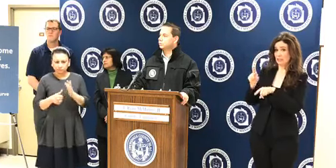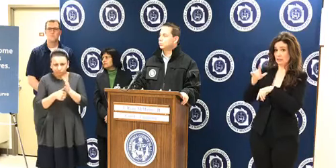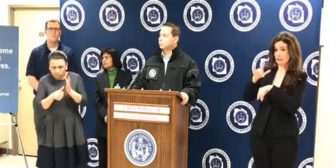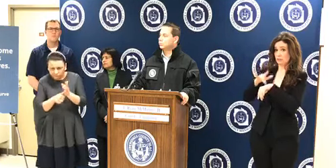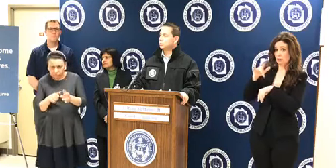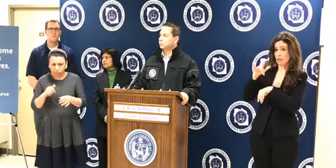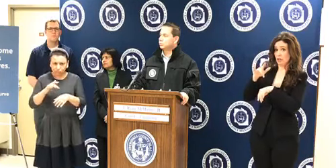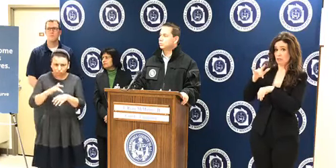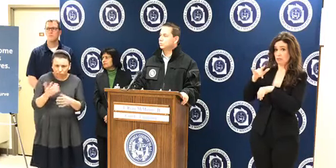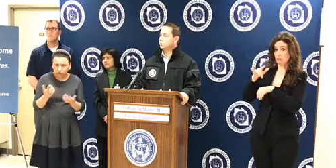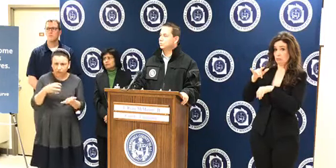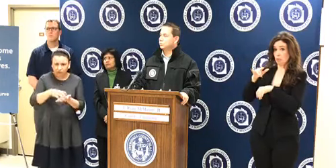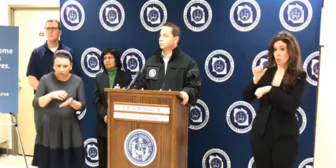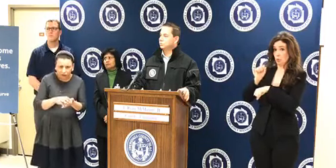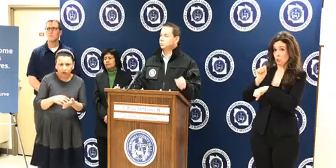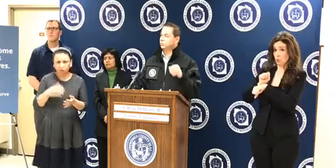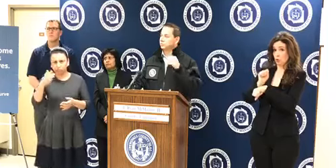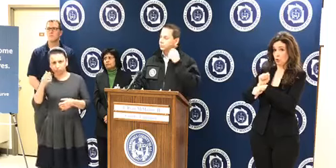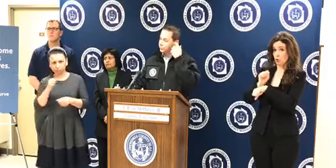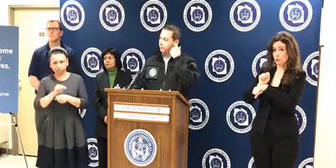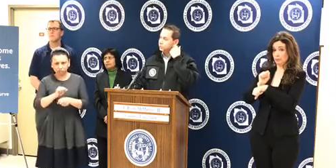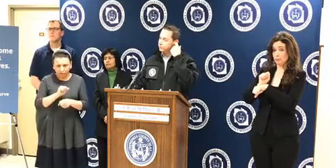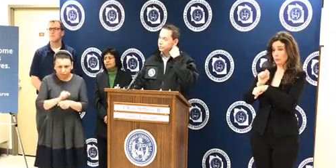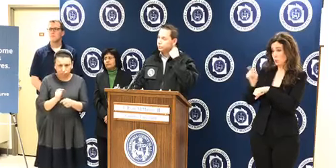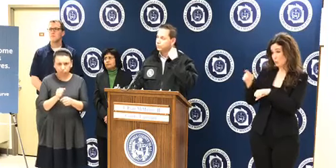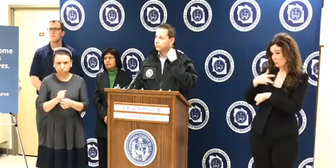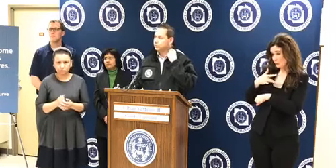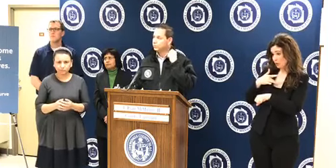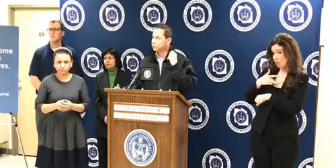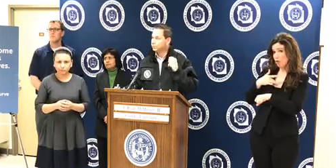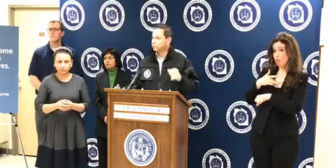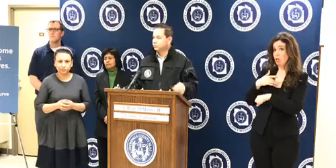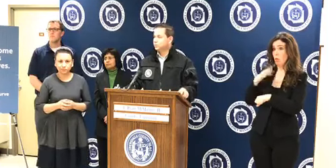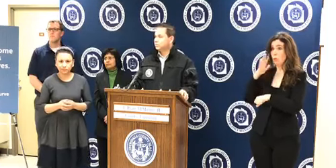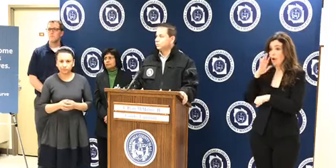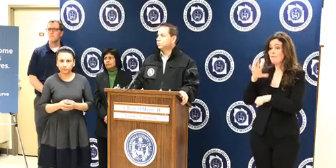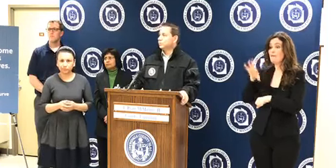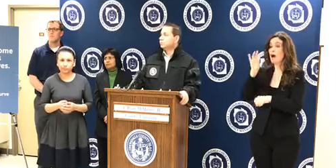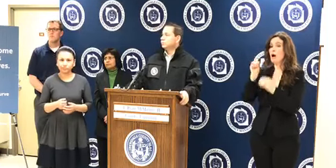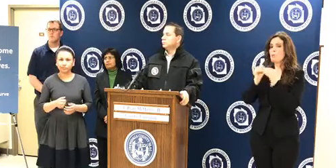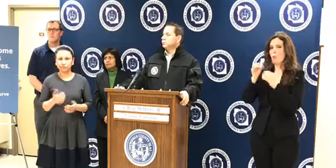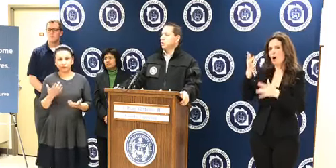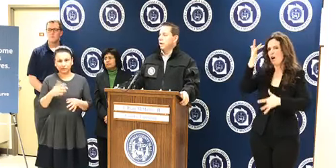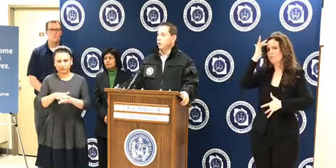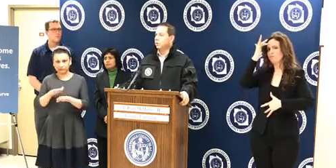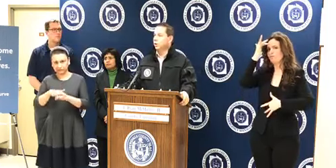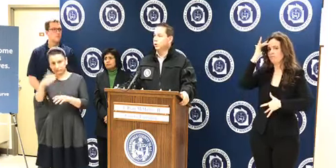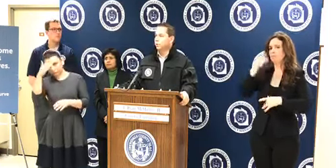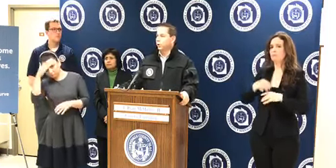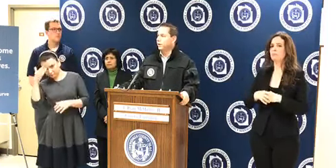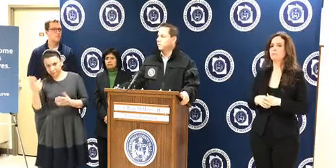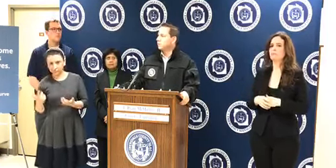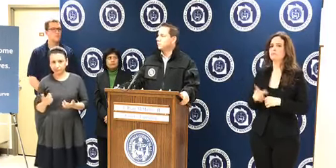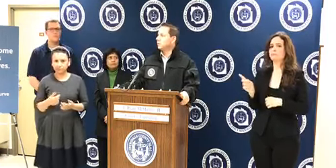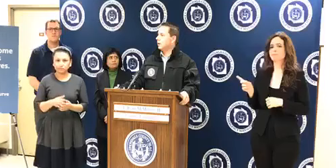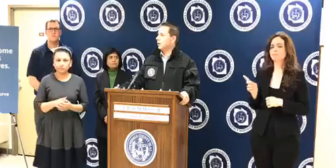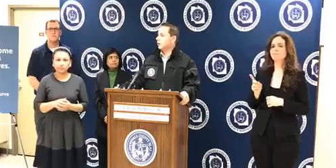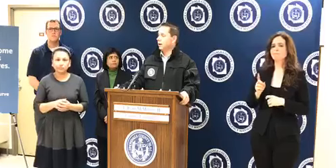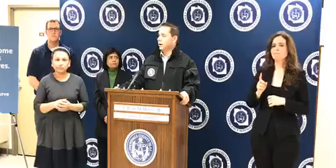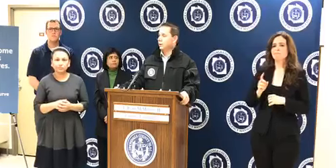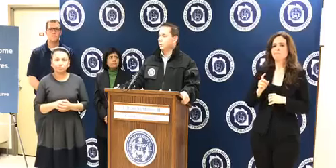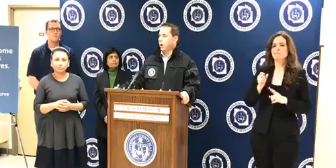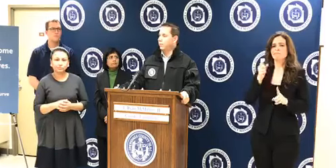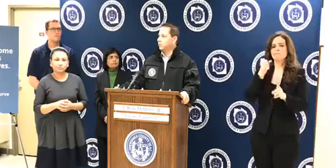up in kind of a scary way once these results come back from testing all done on the same day? Yeah, we'll get more cases,